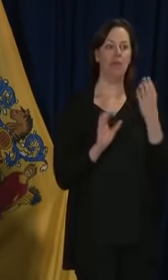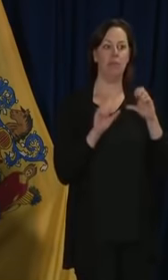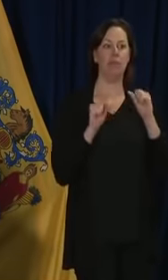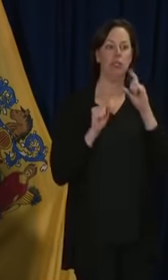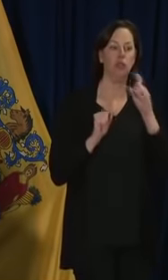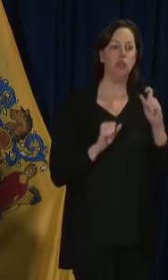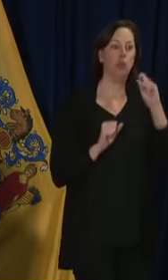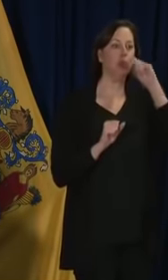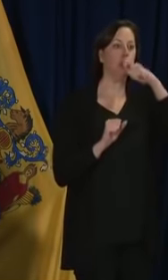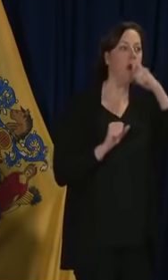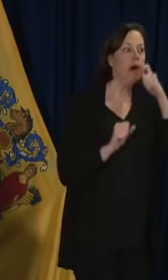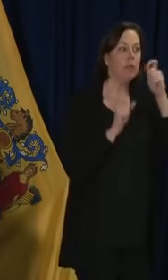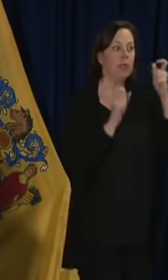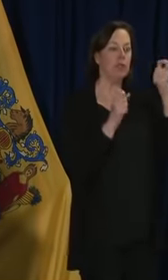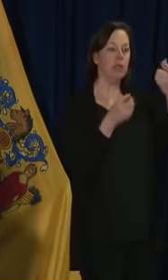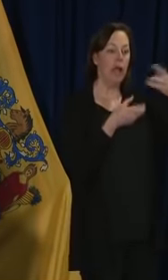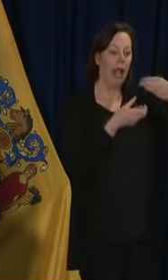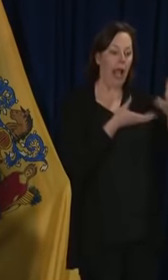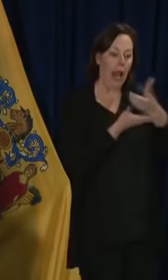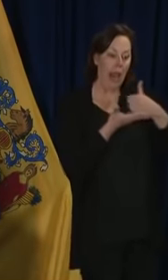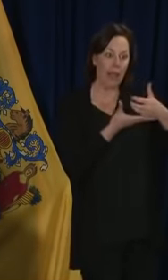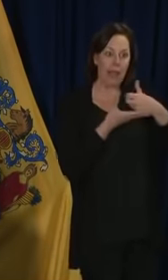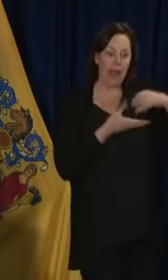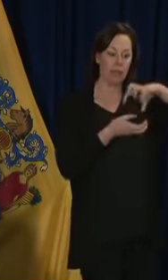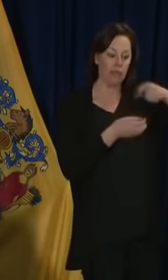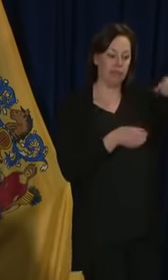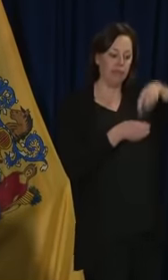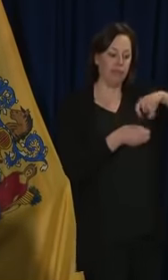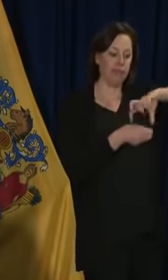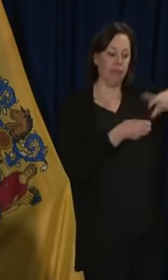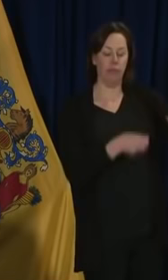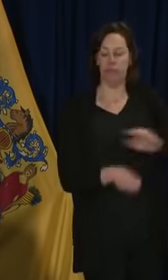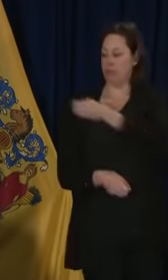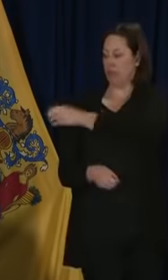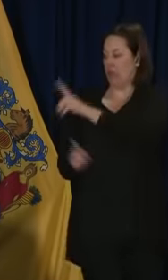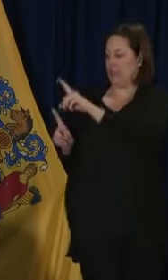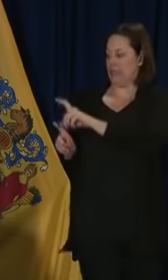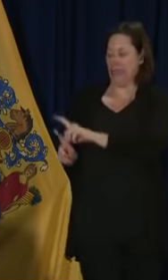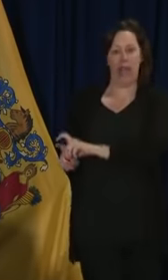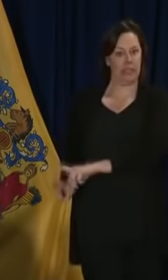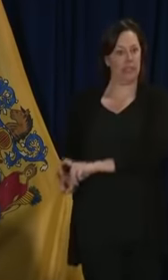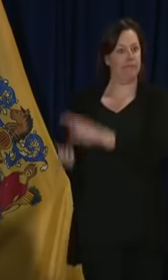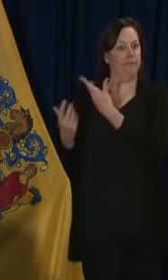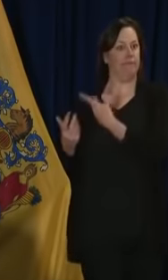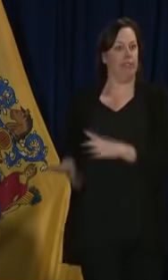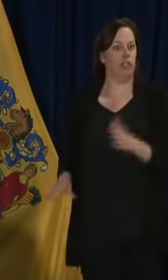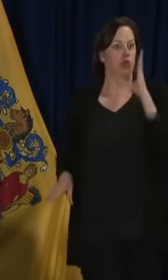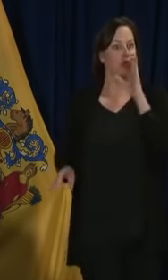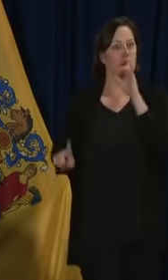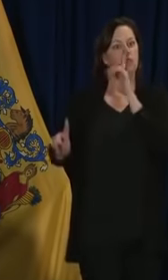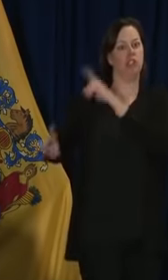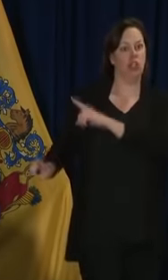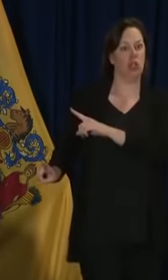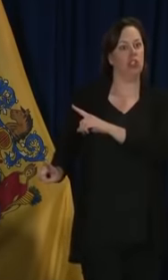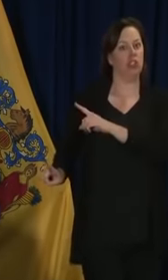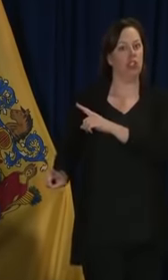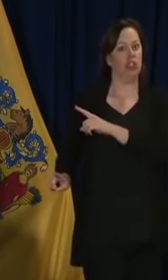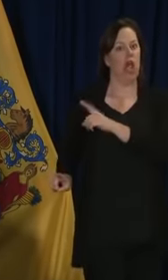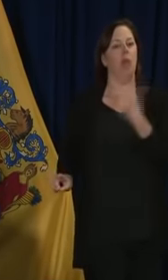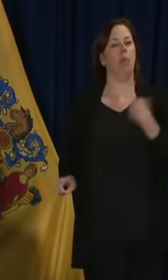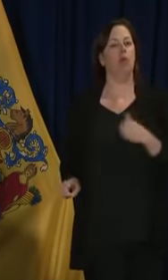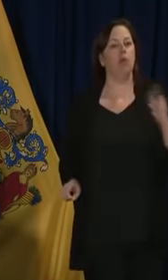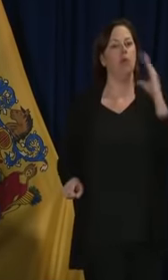end and test on the back end by this Friday. I would just say thank you to my colleagues, number one. Extraordinary work, both the